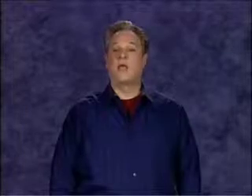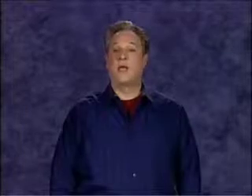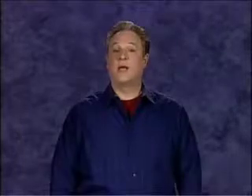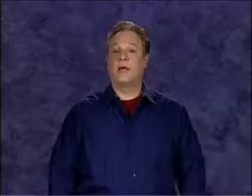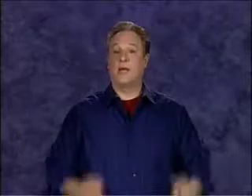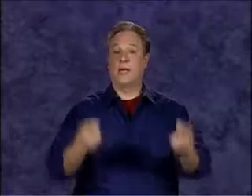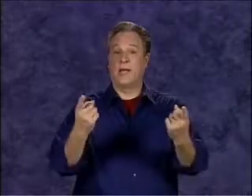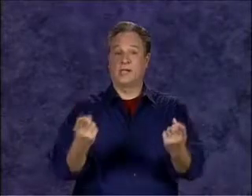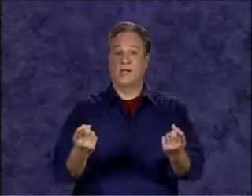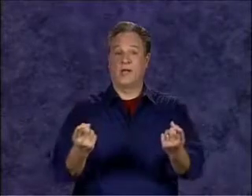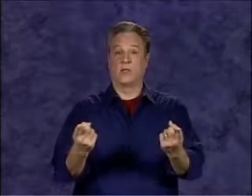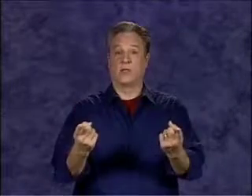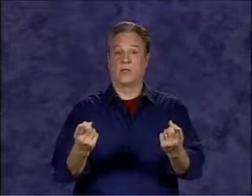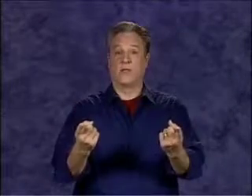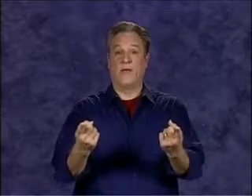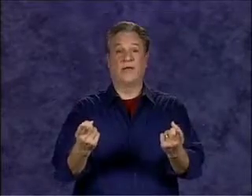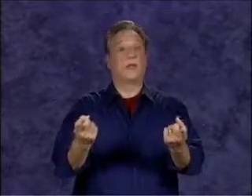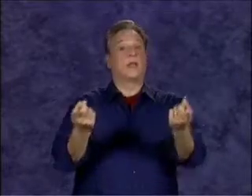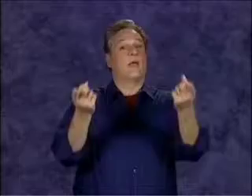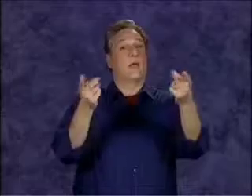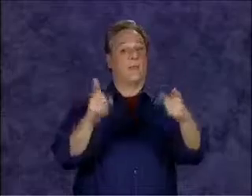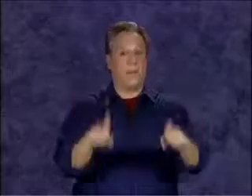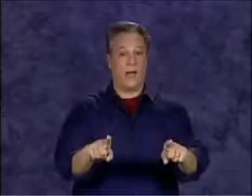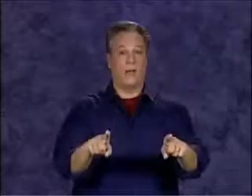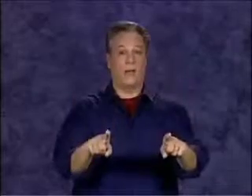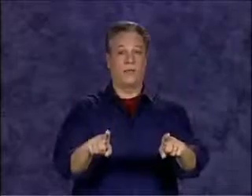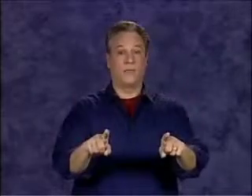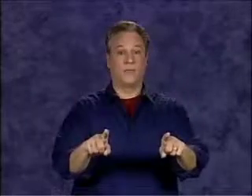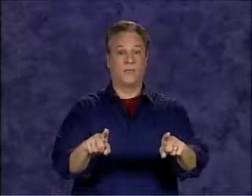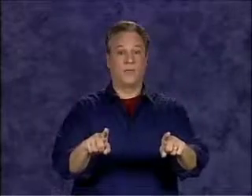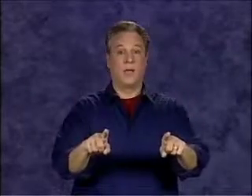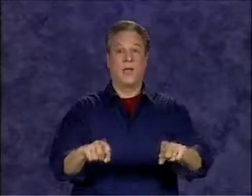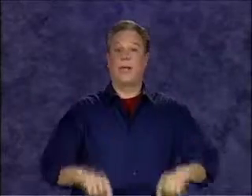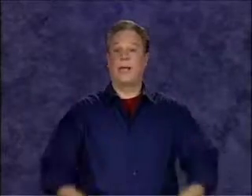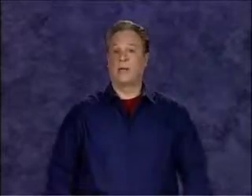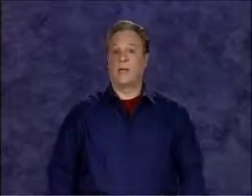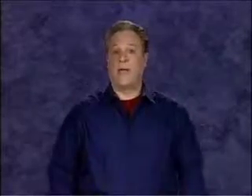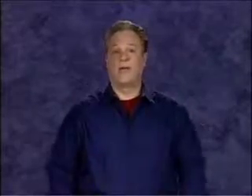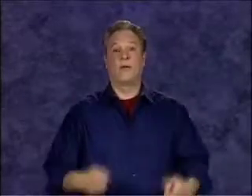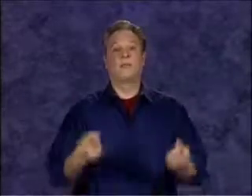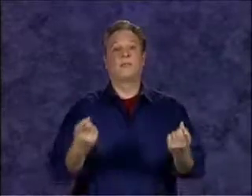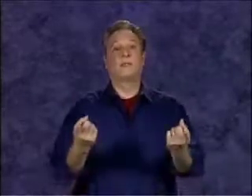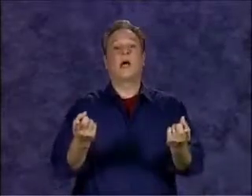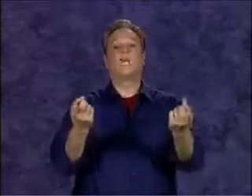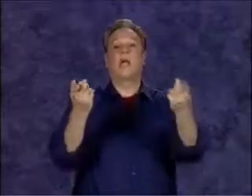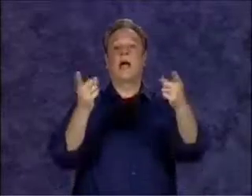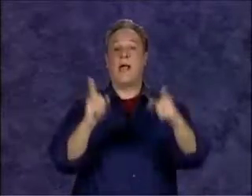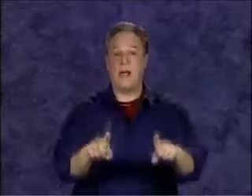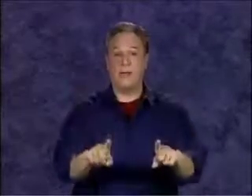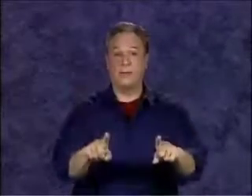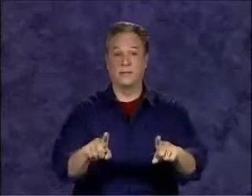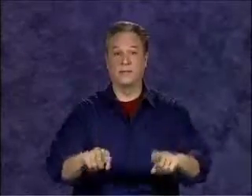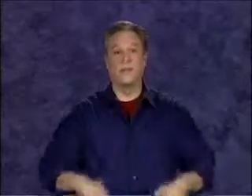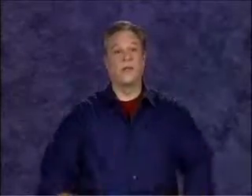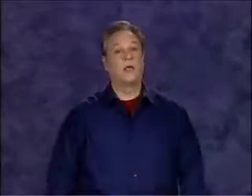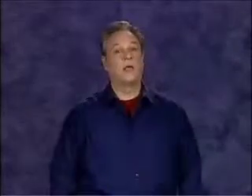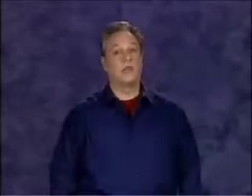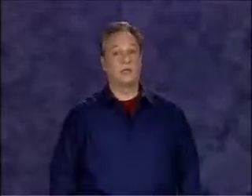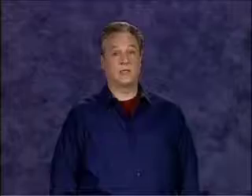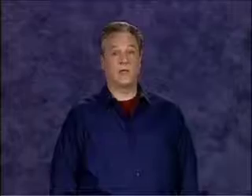Think of your index fingers as events that pop up. In life, stuff happens. This is also